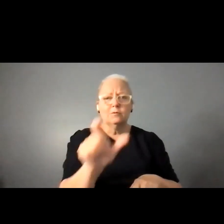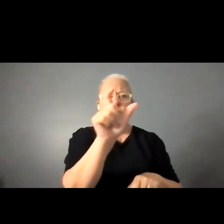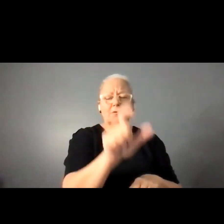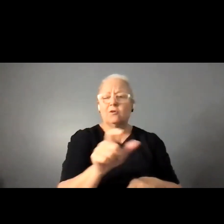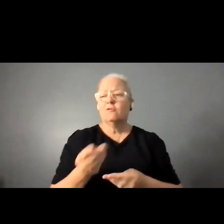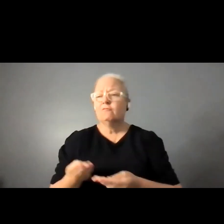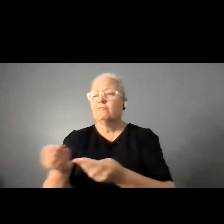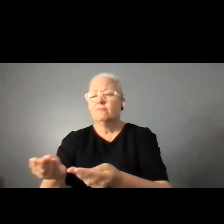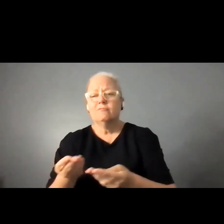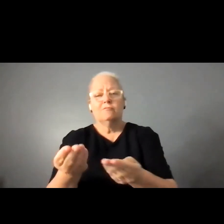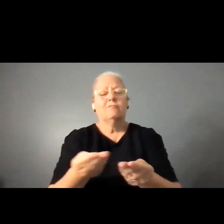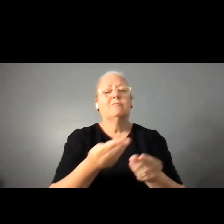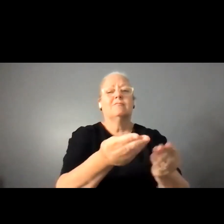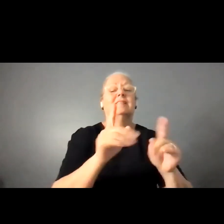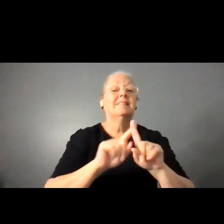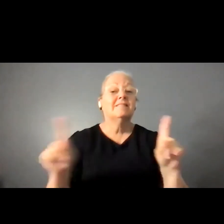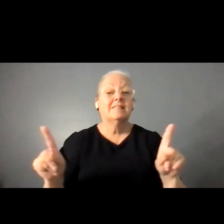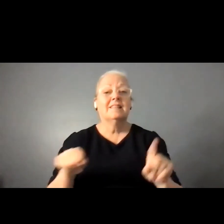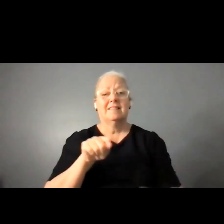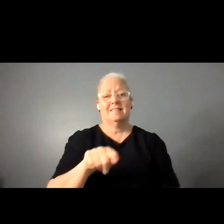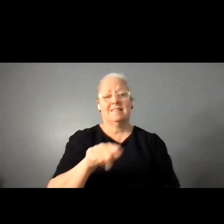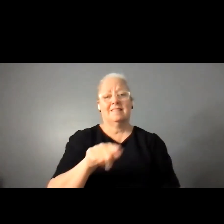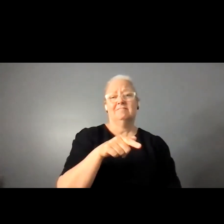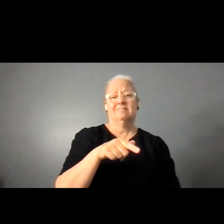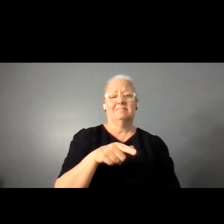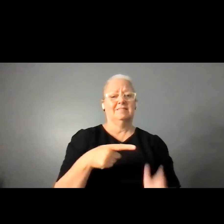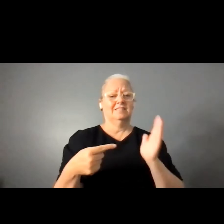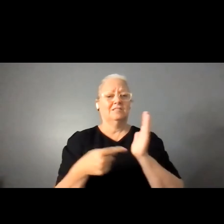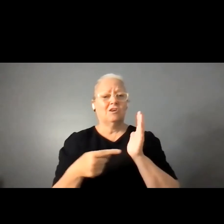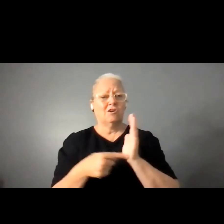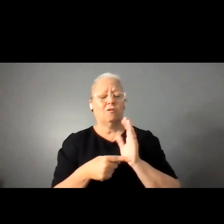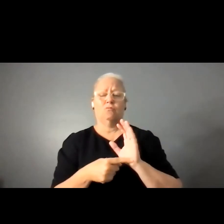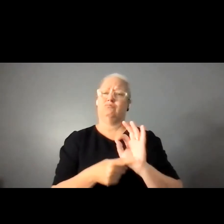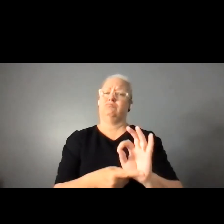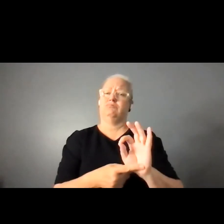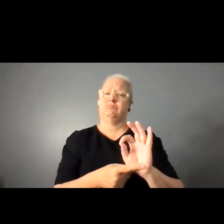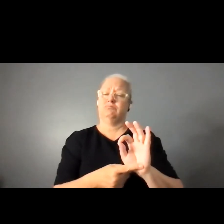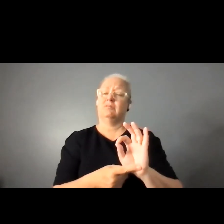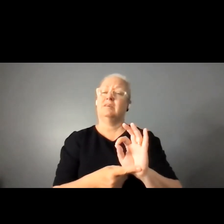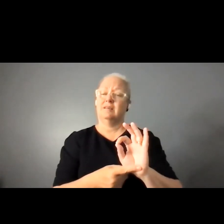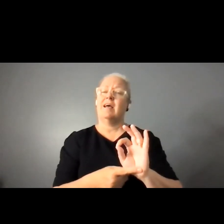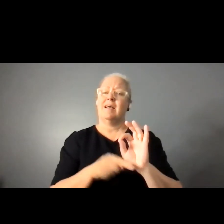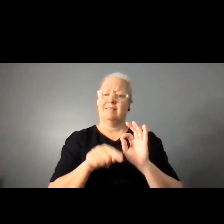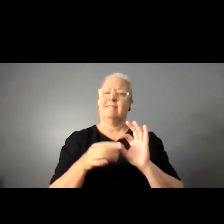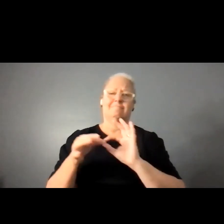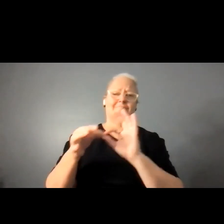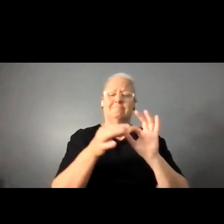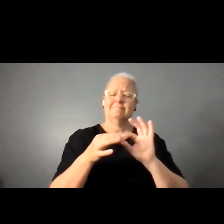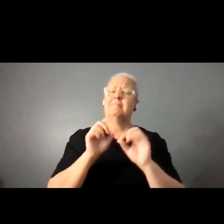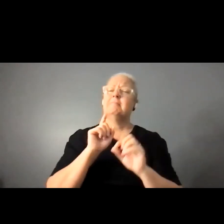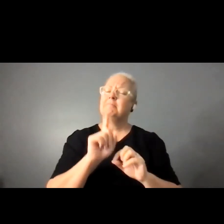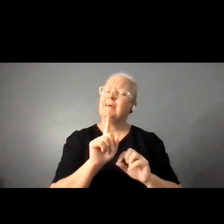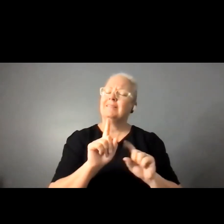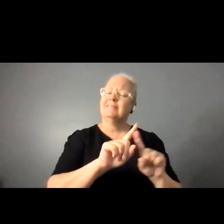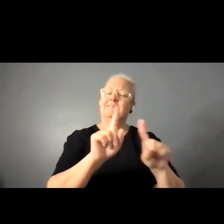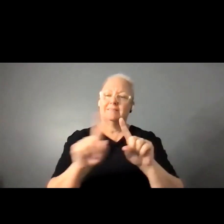huge tool because it unites us, although in different places. But now I would like to listen to